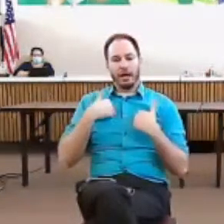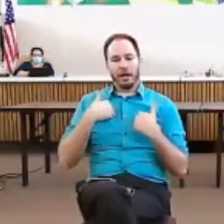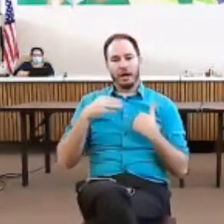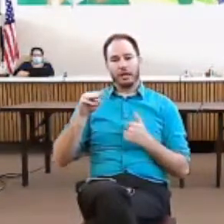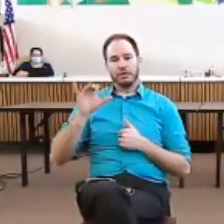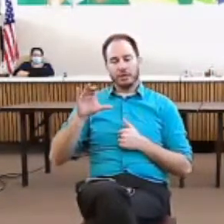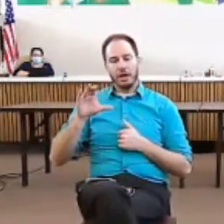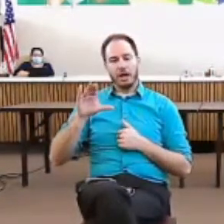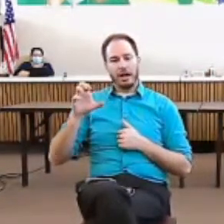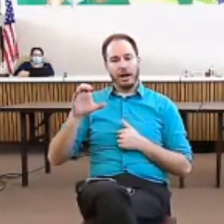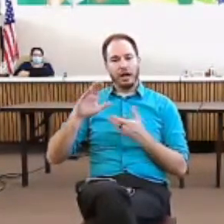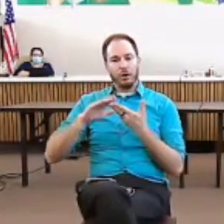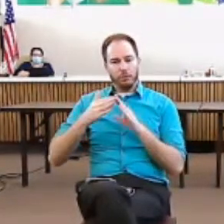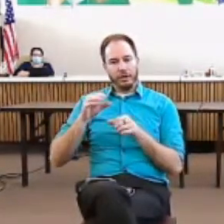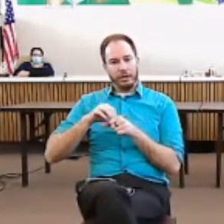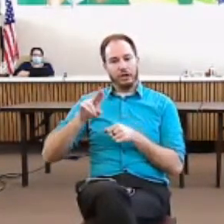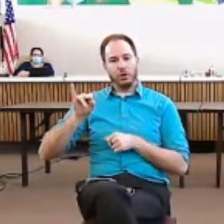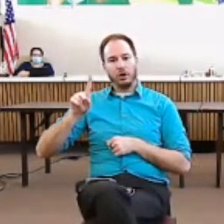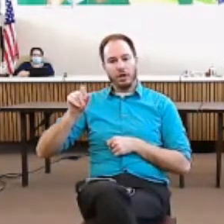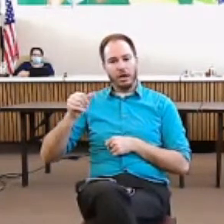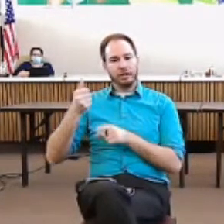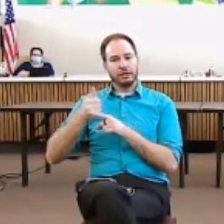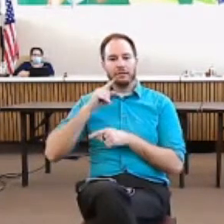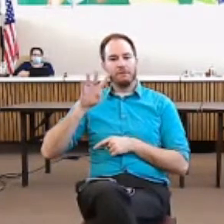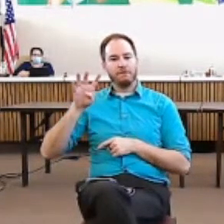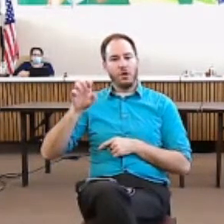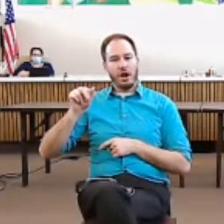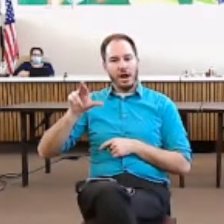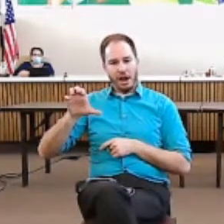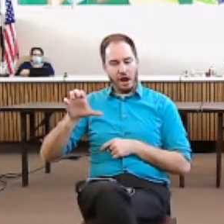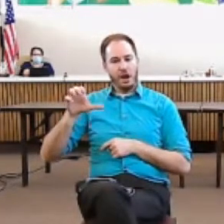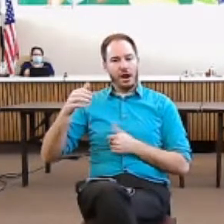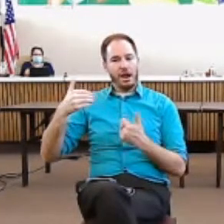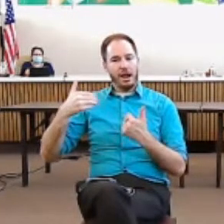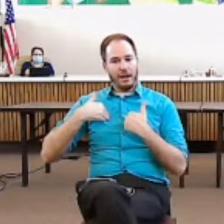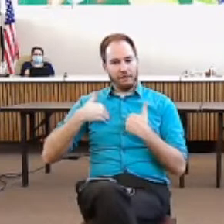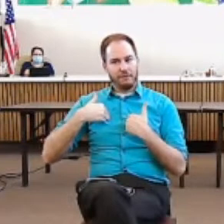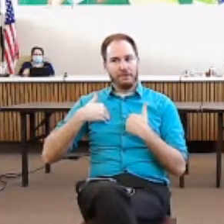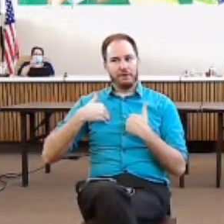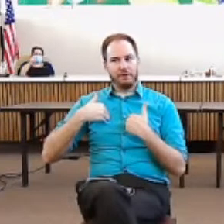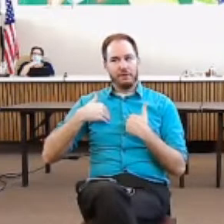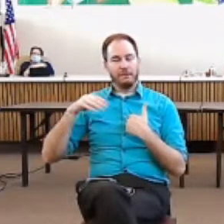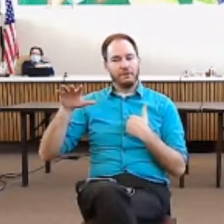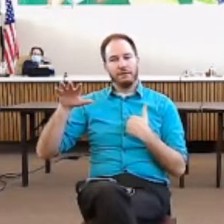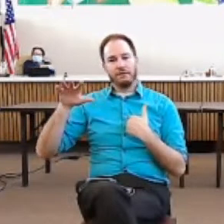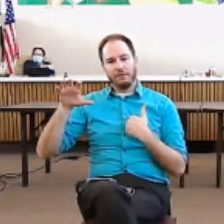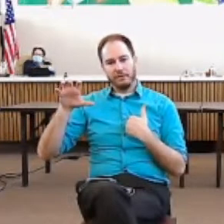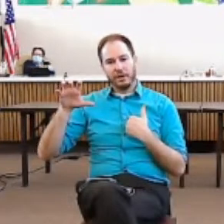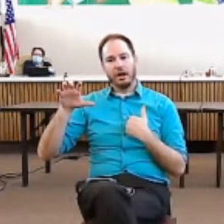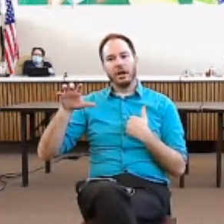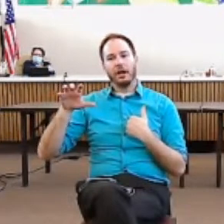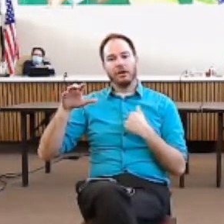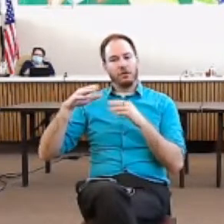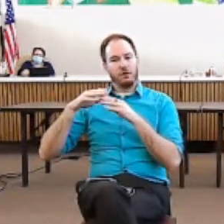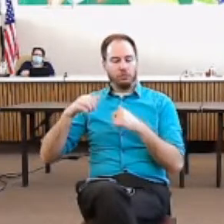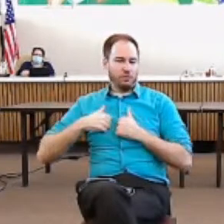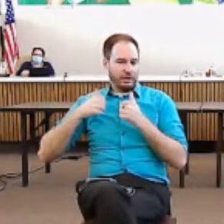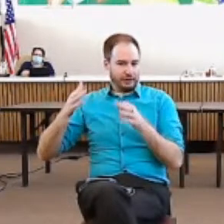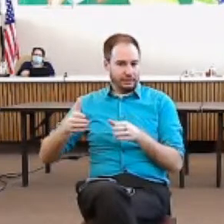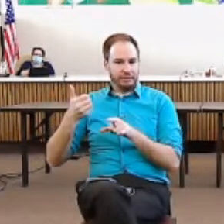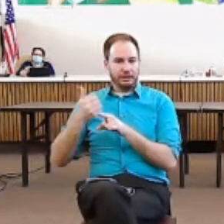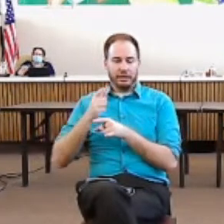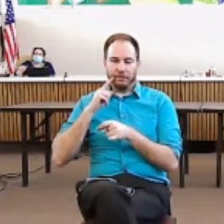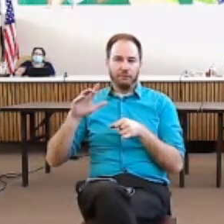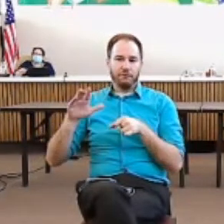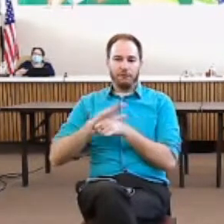Masonic care community in Utica, New York. It's 400 acres. It houses 500 residents. That's a full